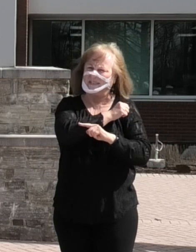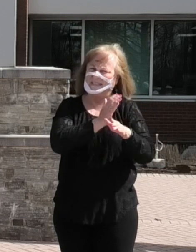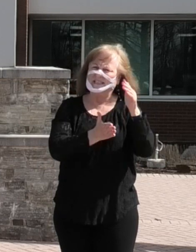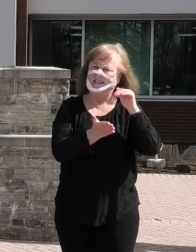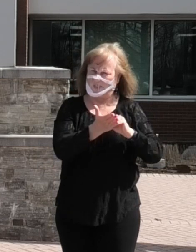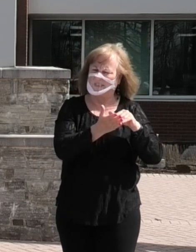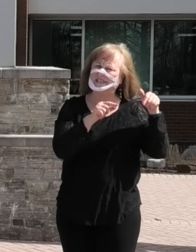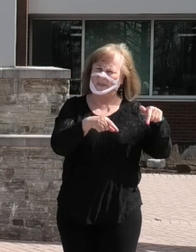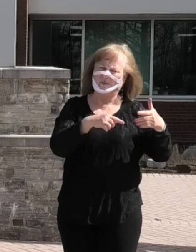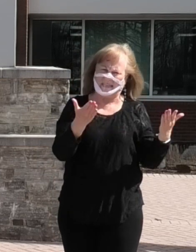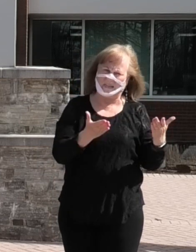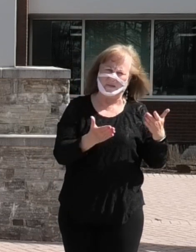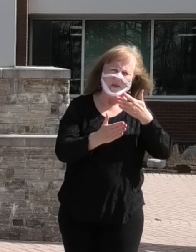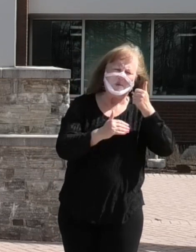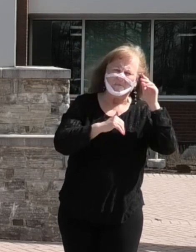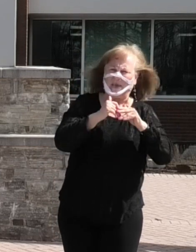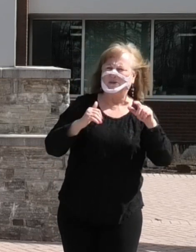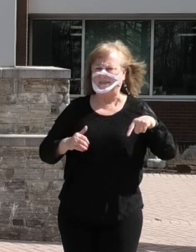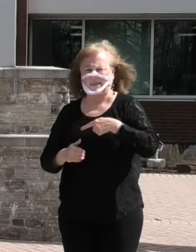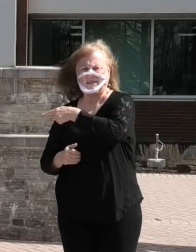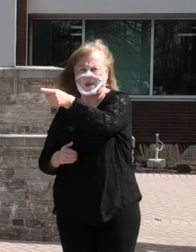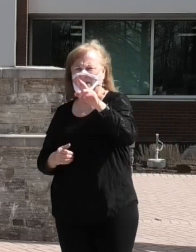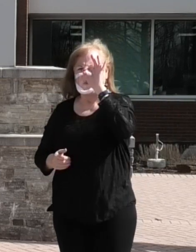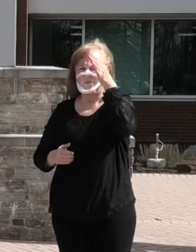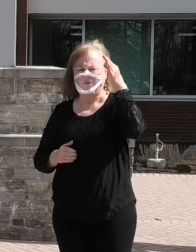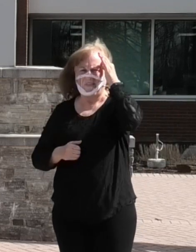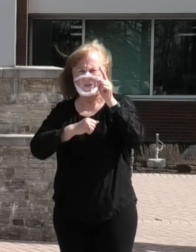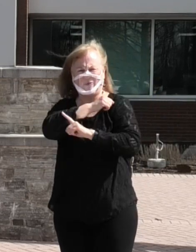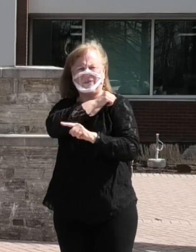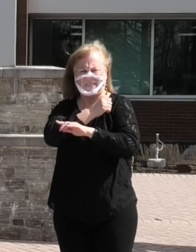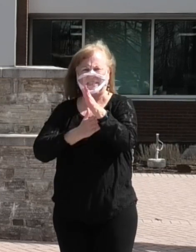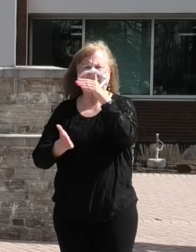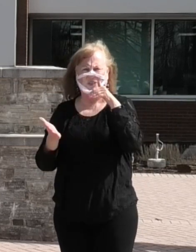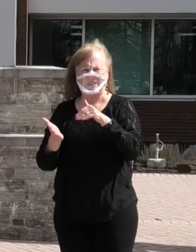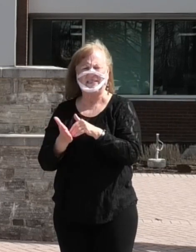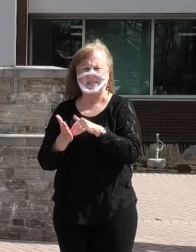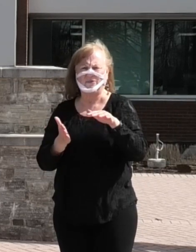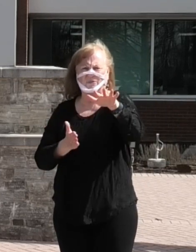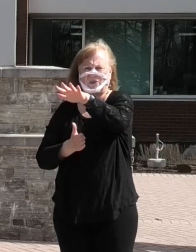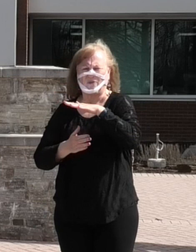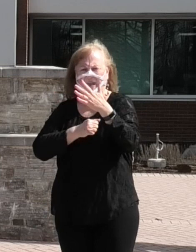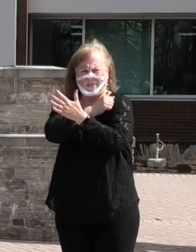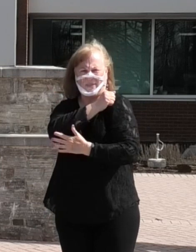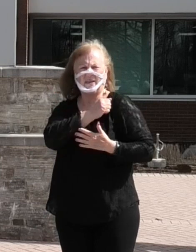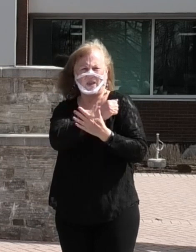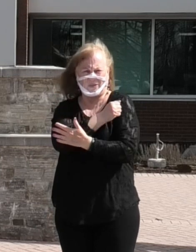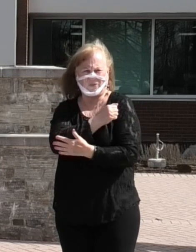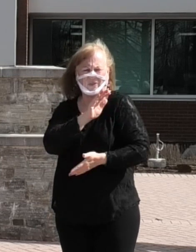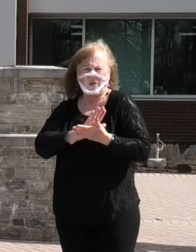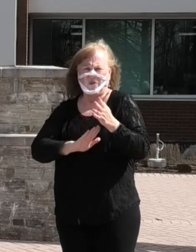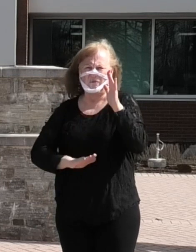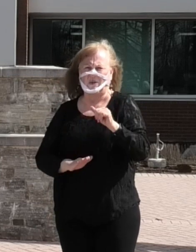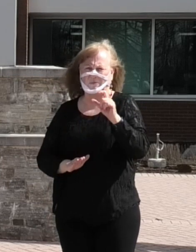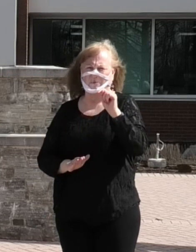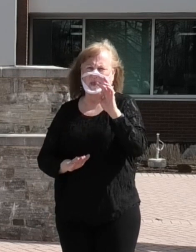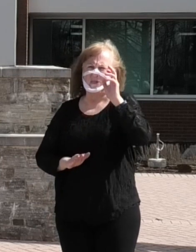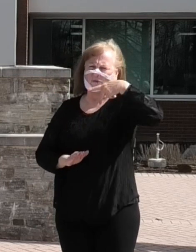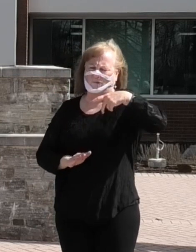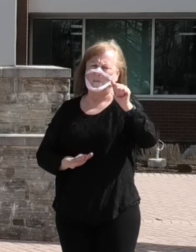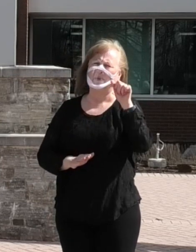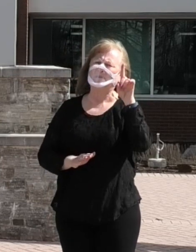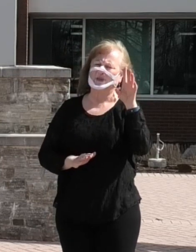Center than in many other federal detention centers around the country run by the Trump